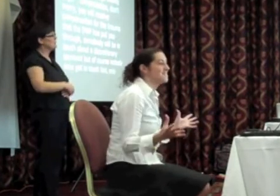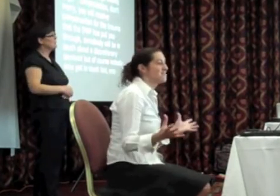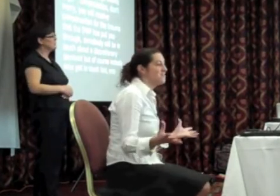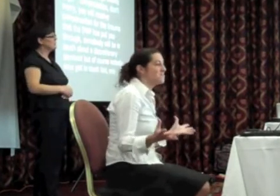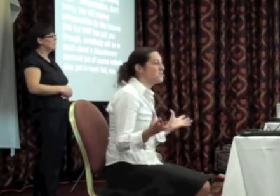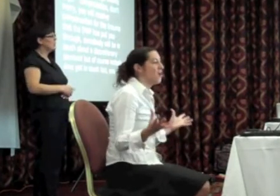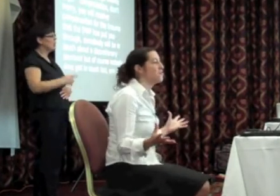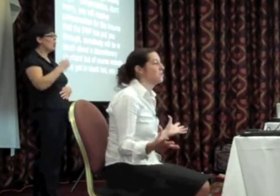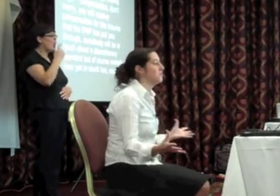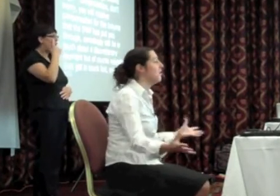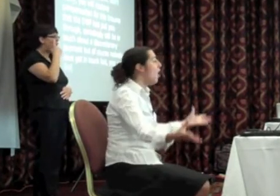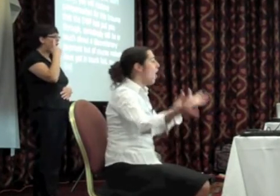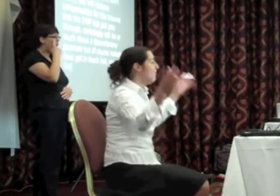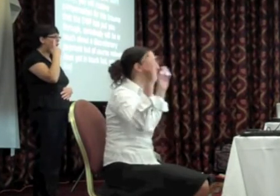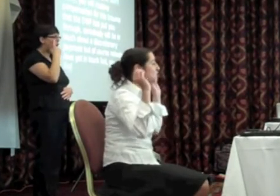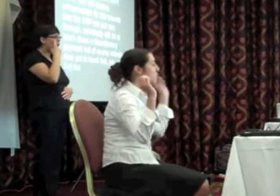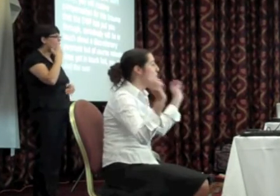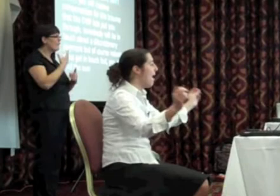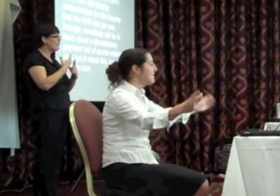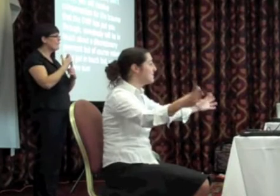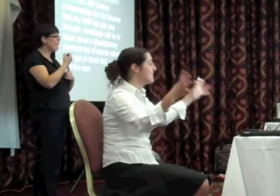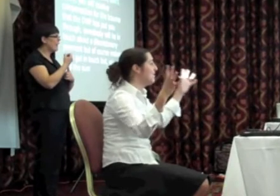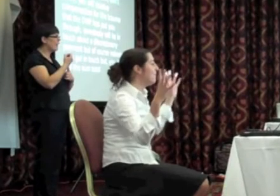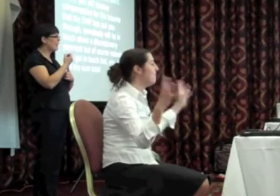find the sum total of